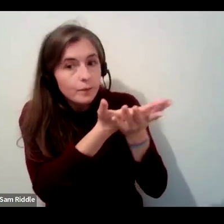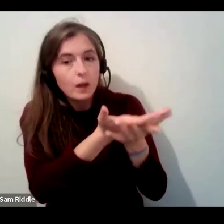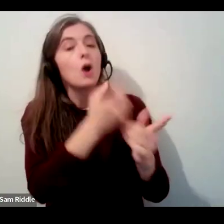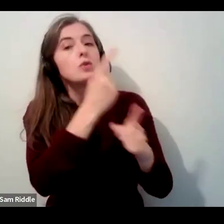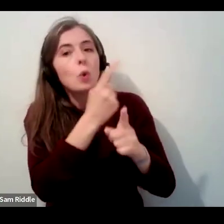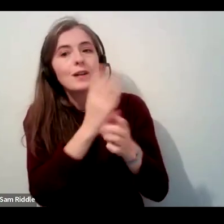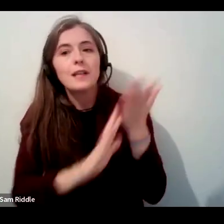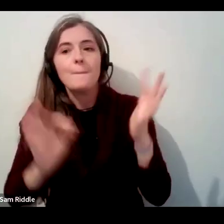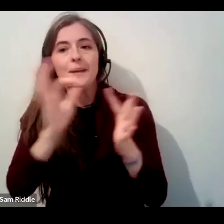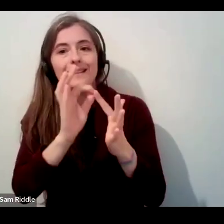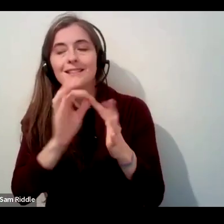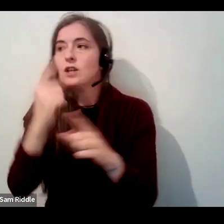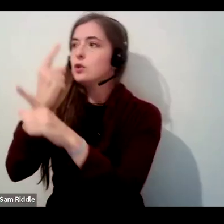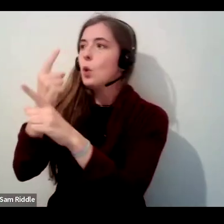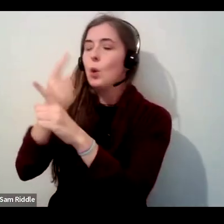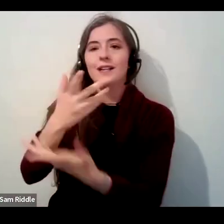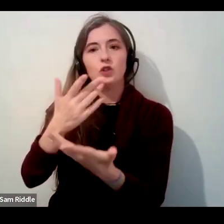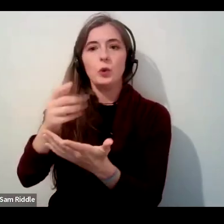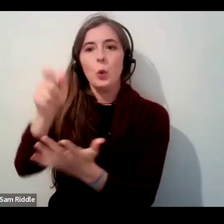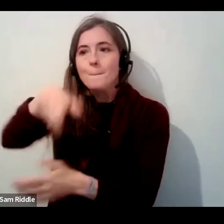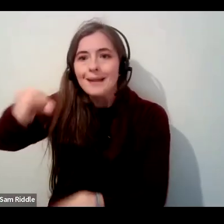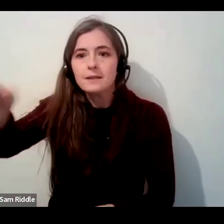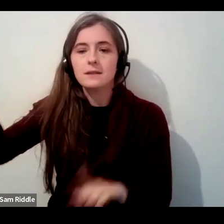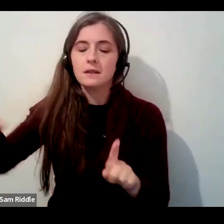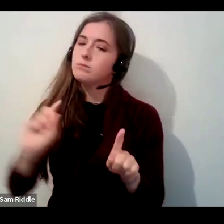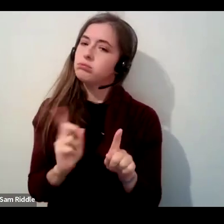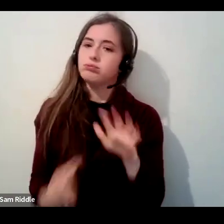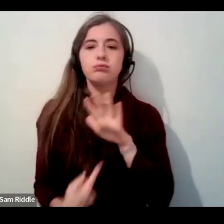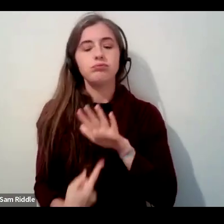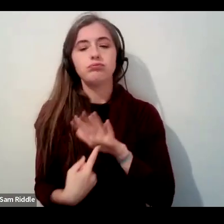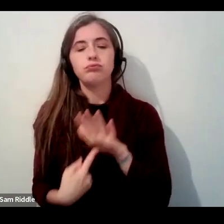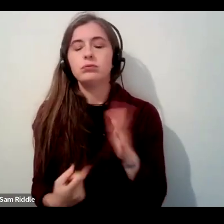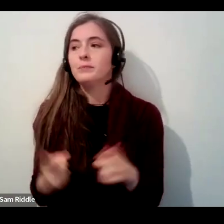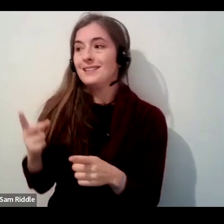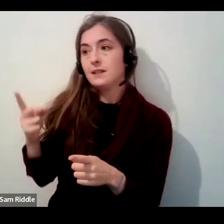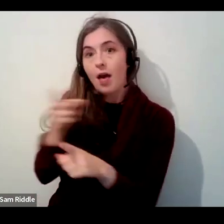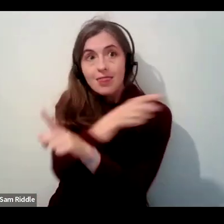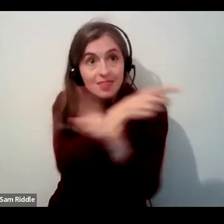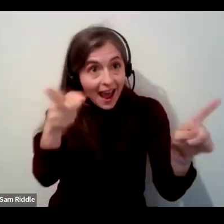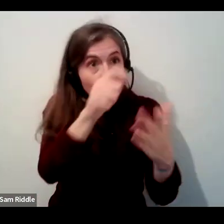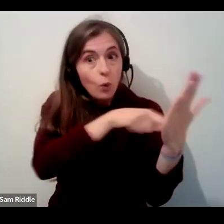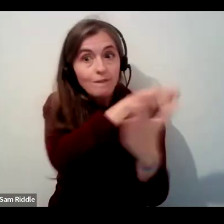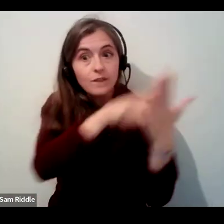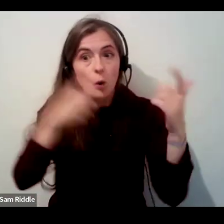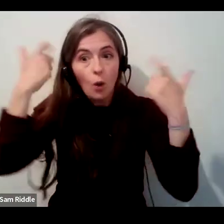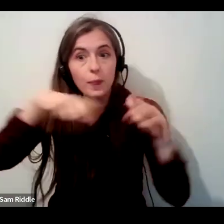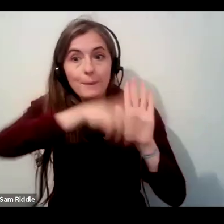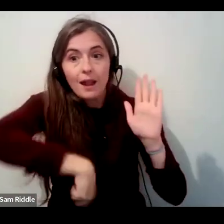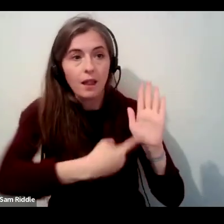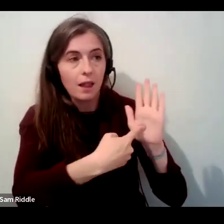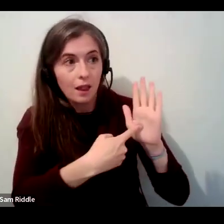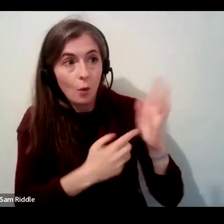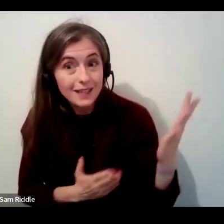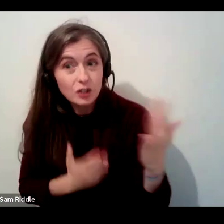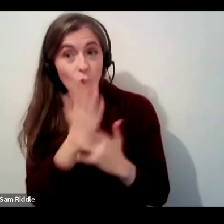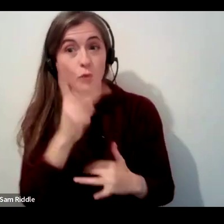to MPs, talking to ministers is going to be absolutely crucial, because at the end of the day, they're the people who are going to vote on the bill. And once the bill has